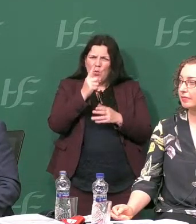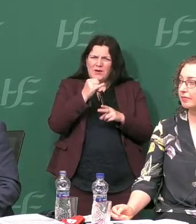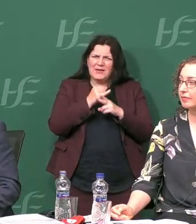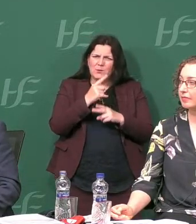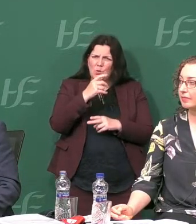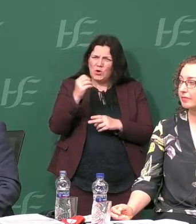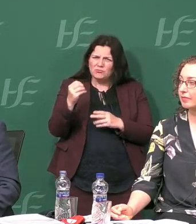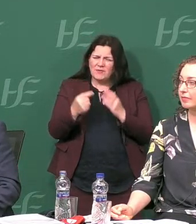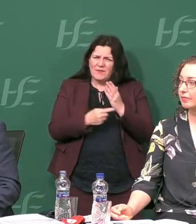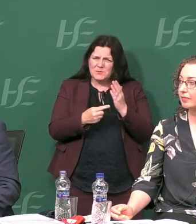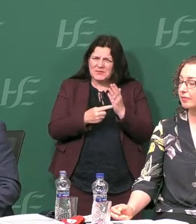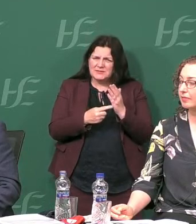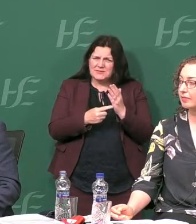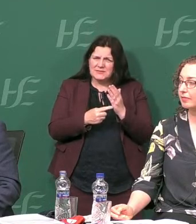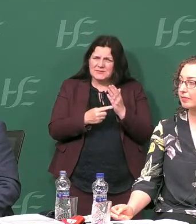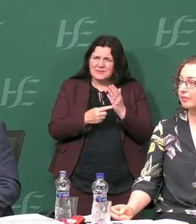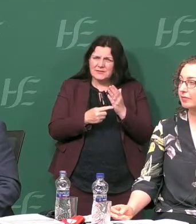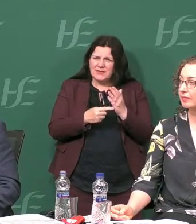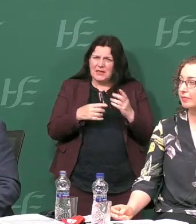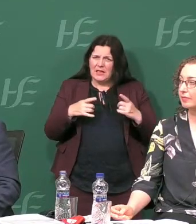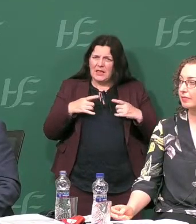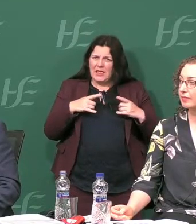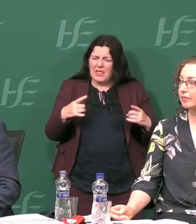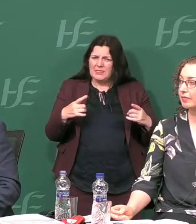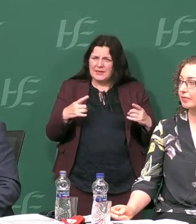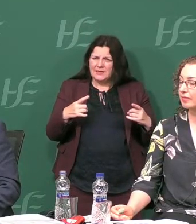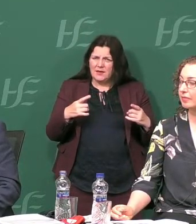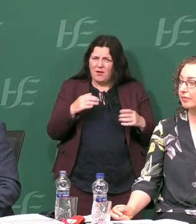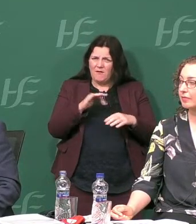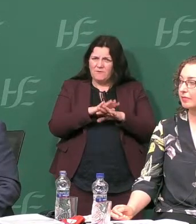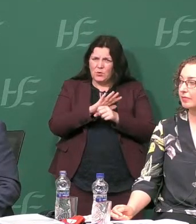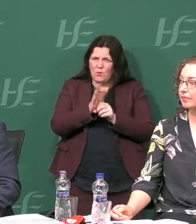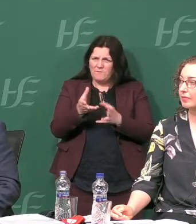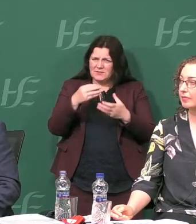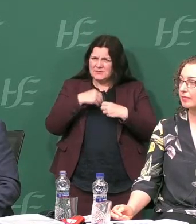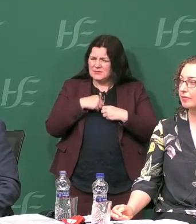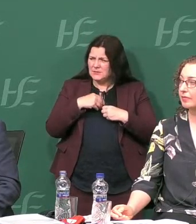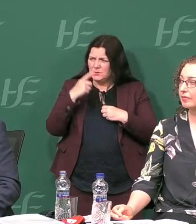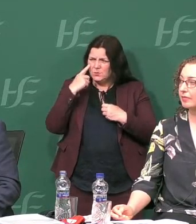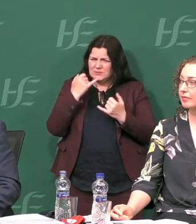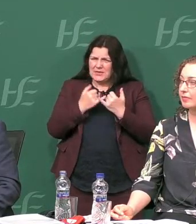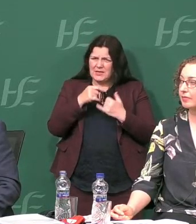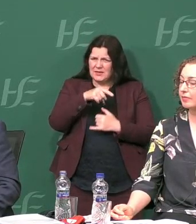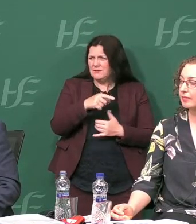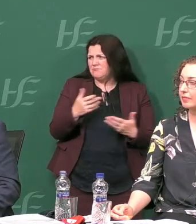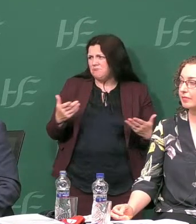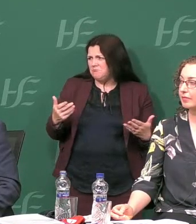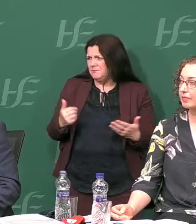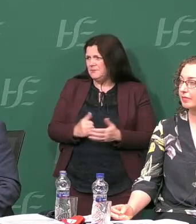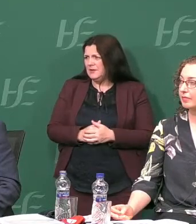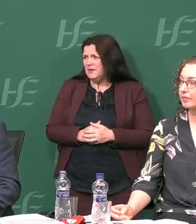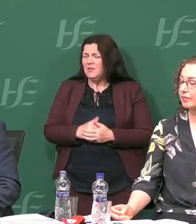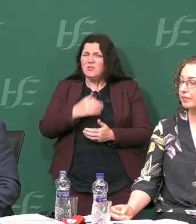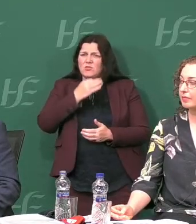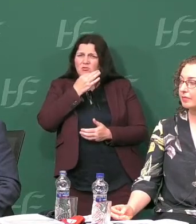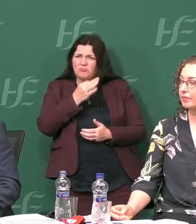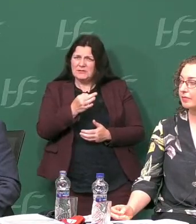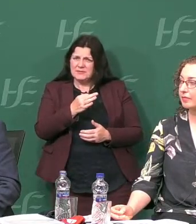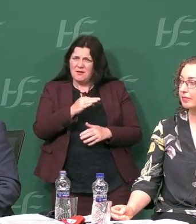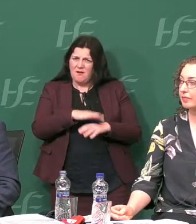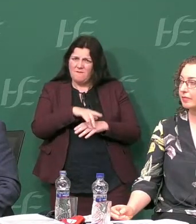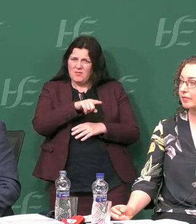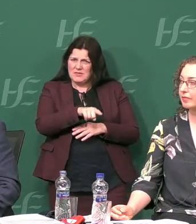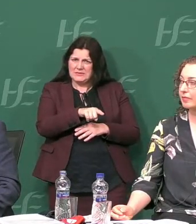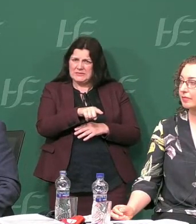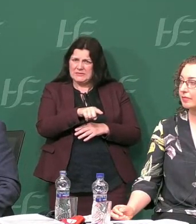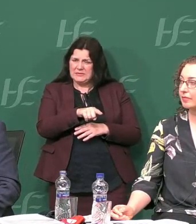chance, risk, healthy ones, at COVID. It seems to suggest then that the risk of